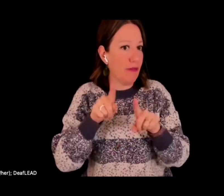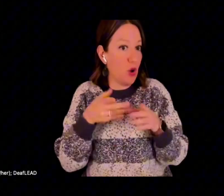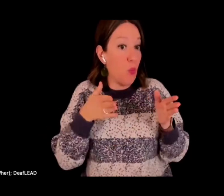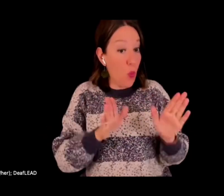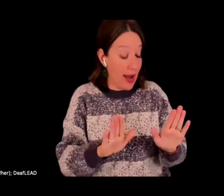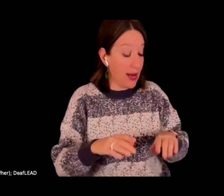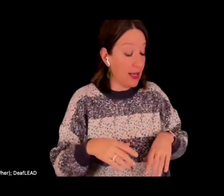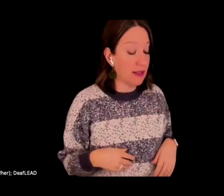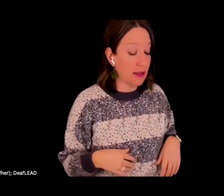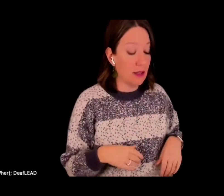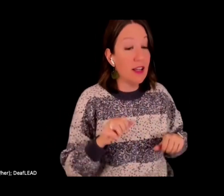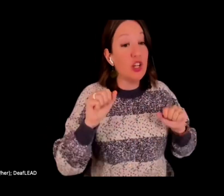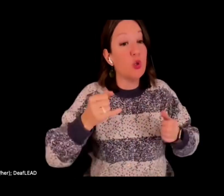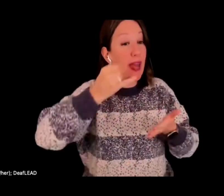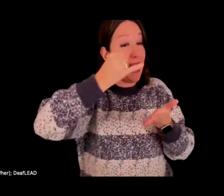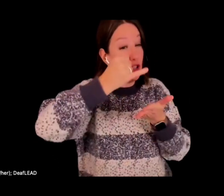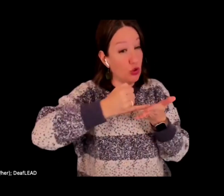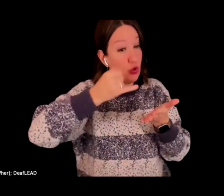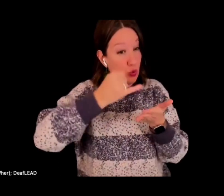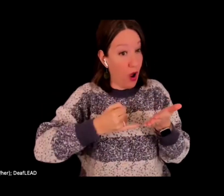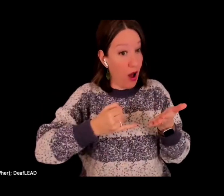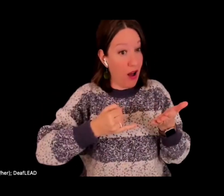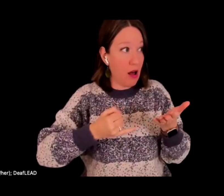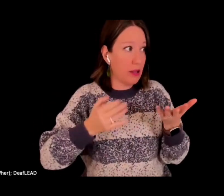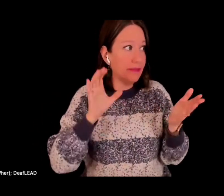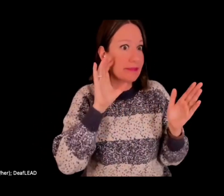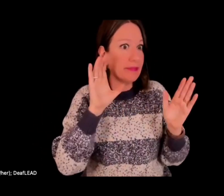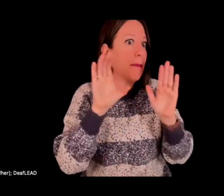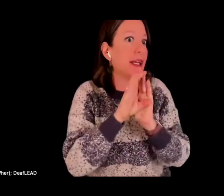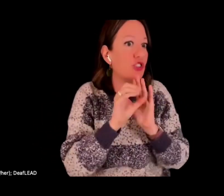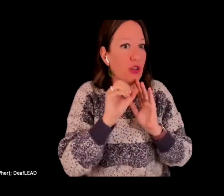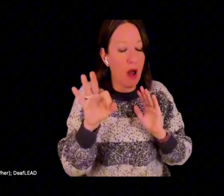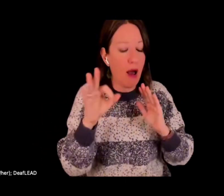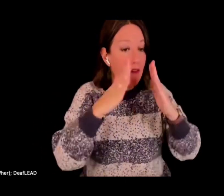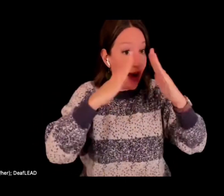You could do this practice in a variety of ways.